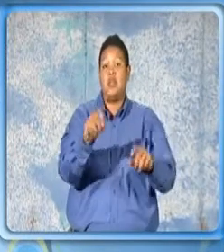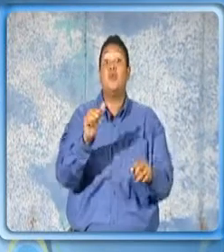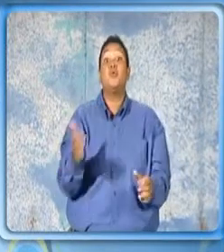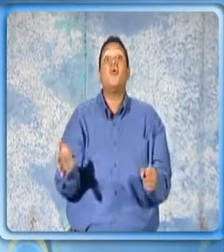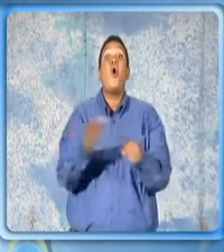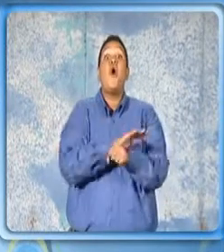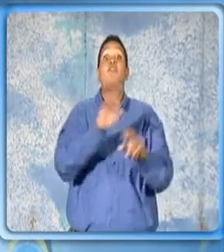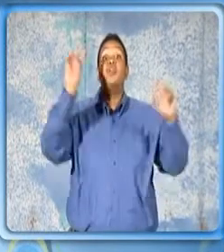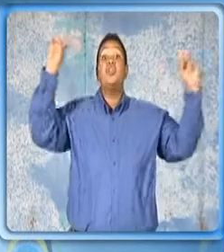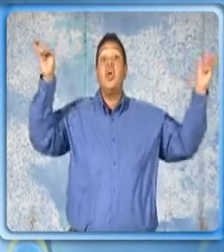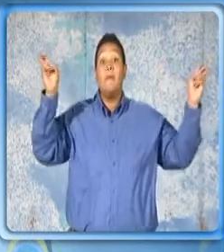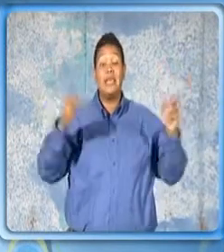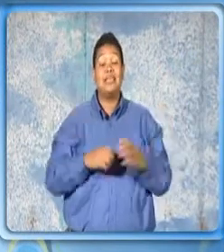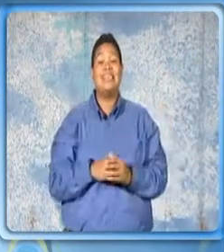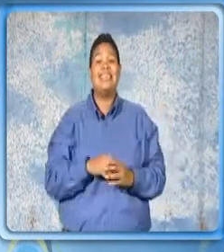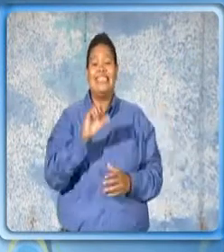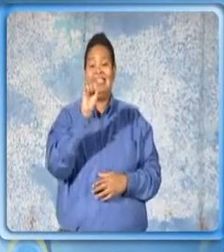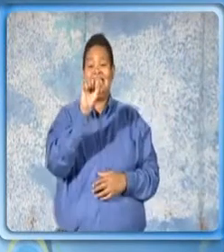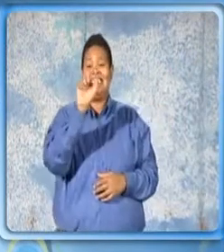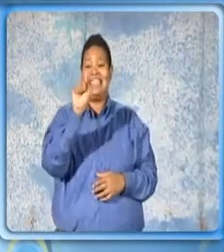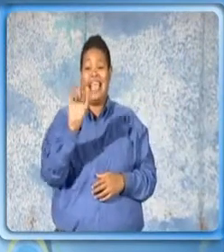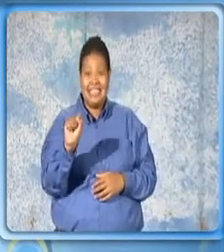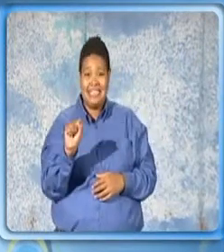the topics sets,